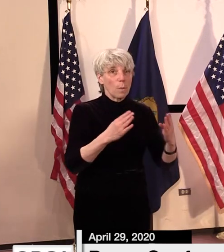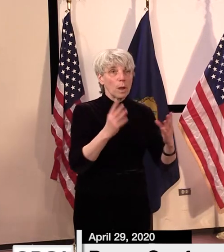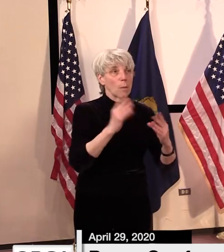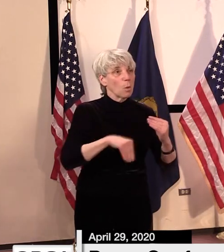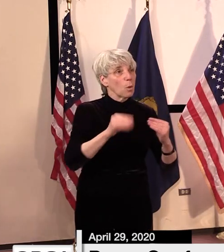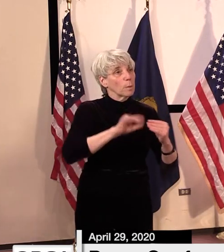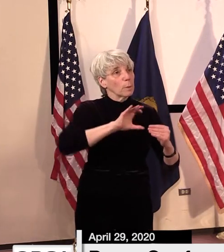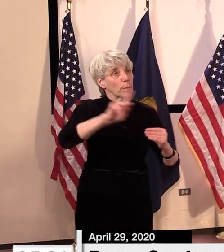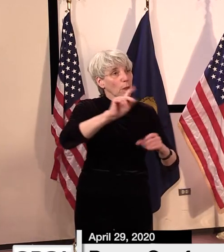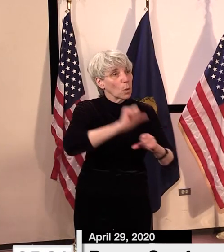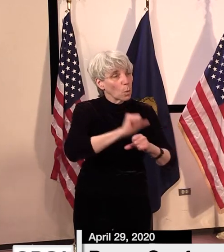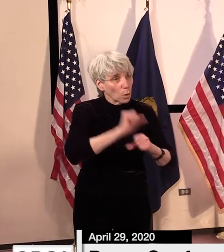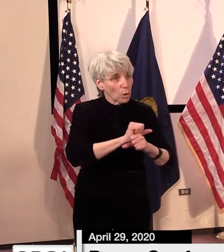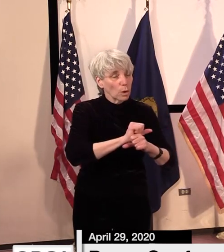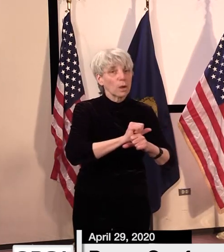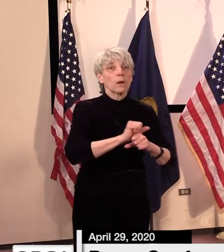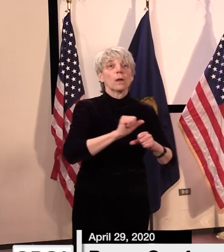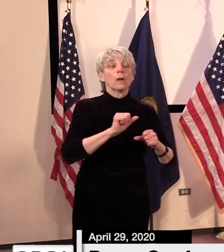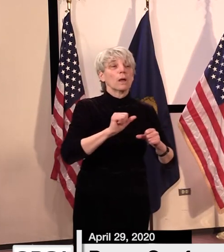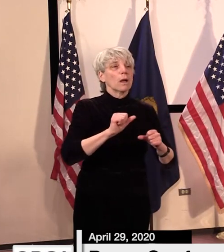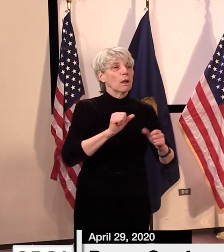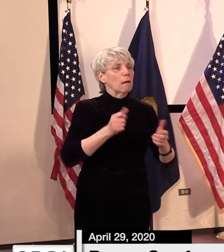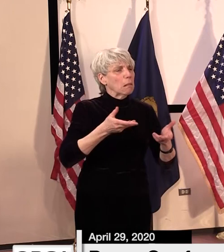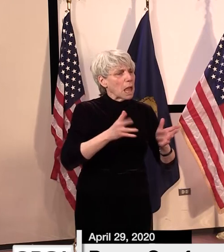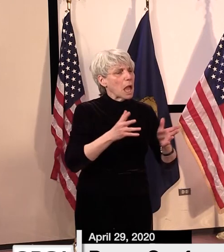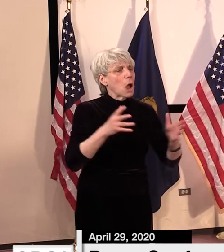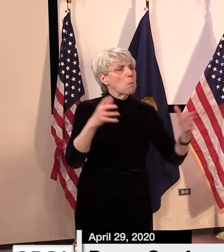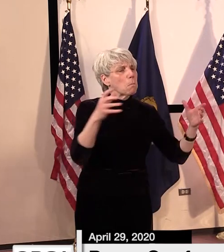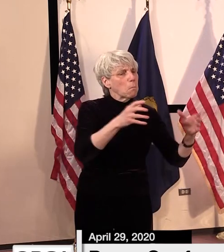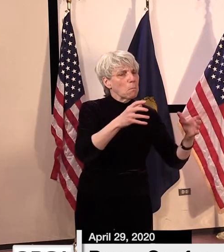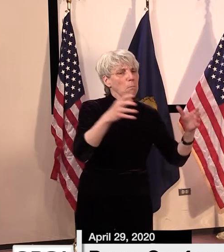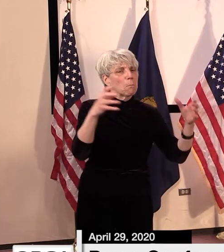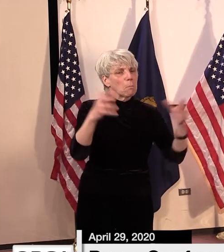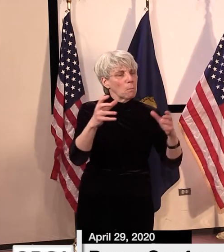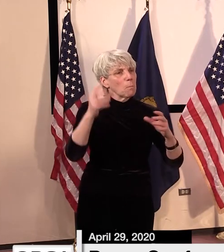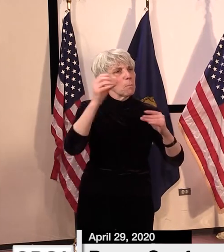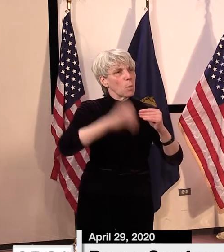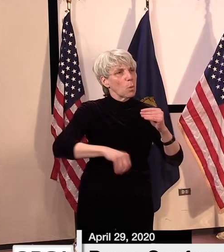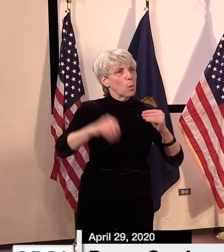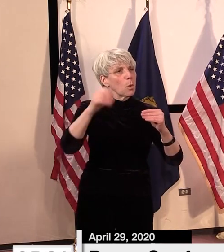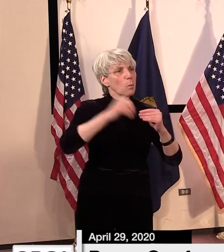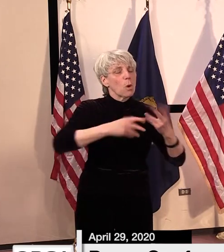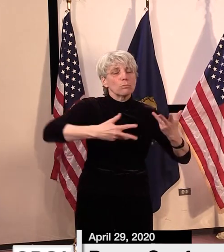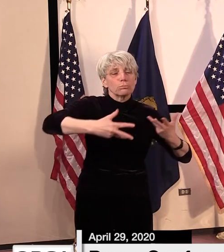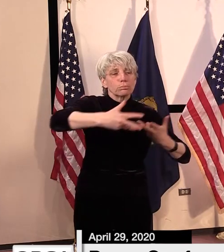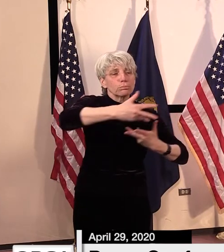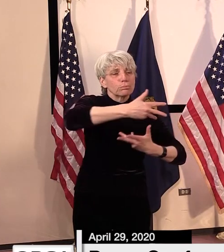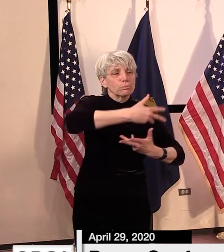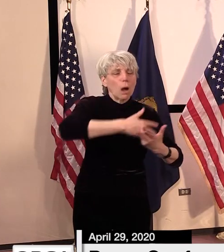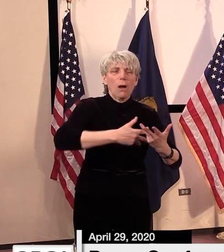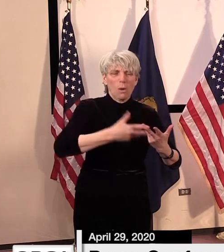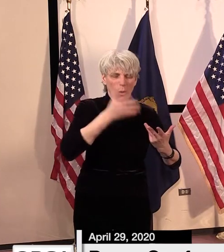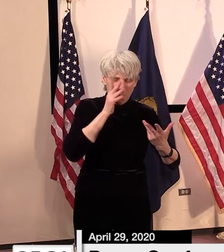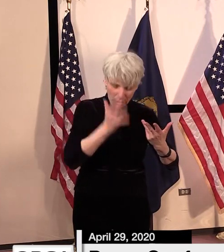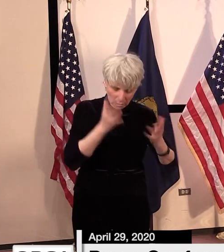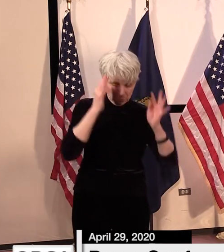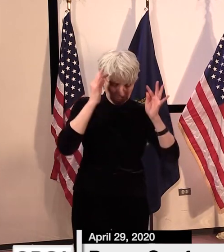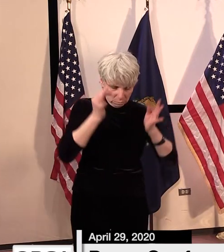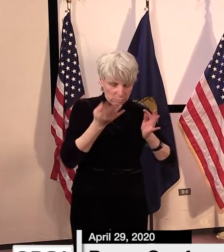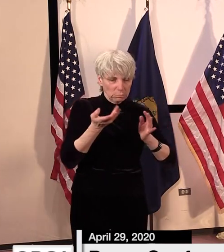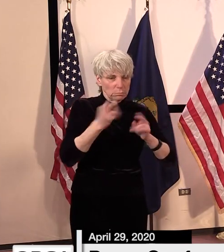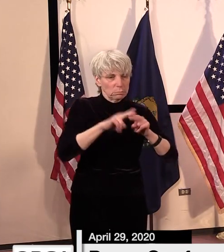as we, again, ease up on some of these restrictions, I believe we're going to see more positive cases. So that doesn't create a